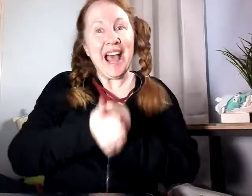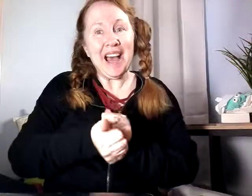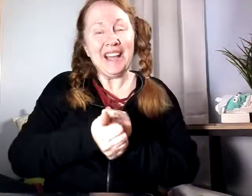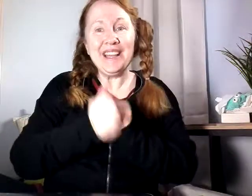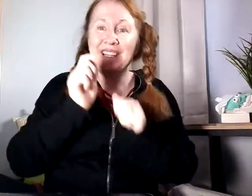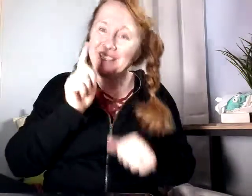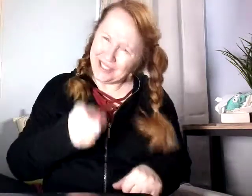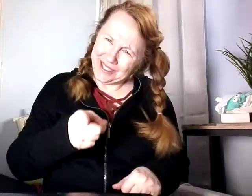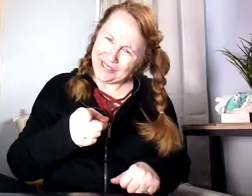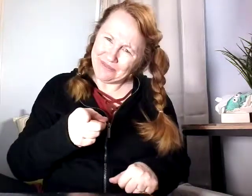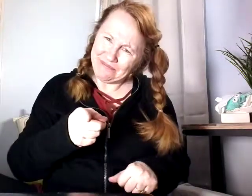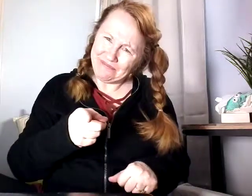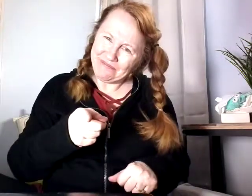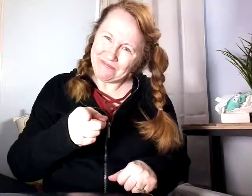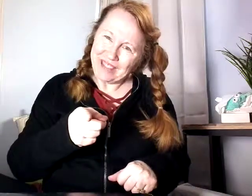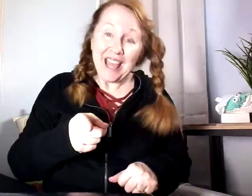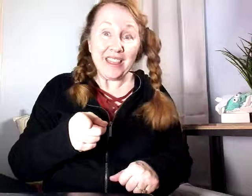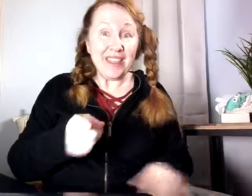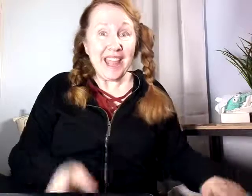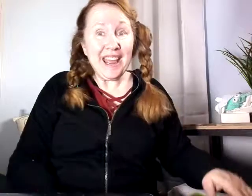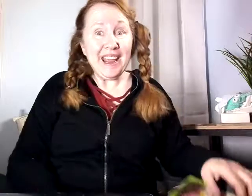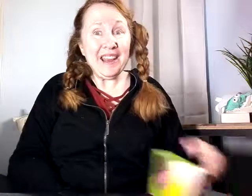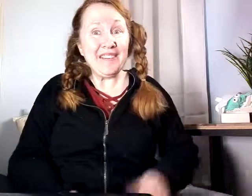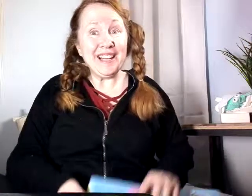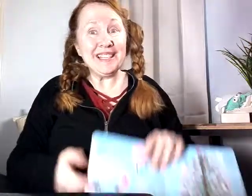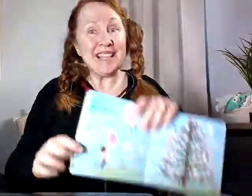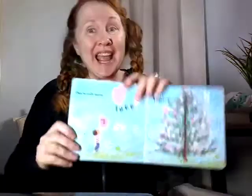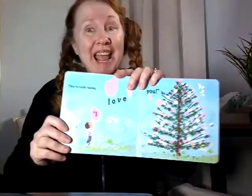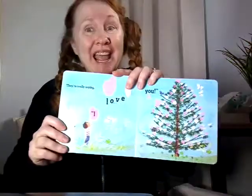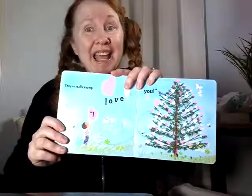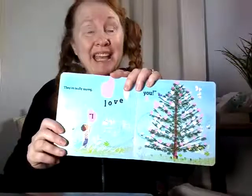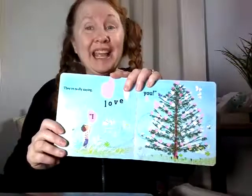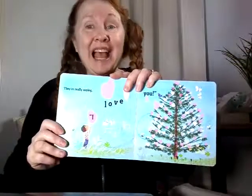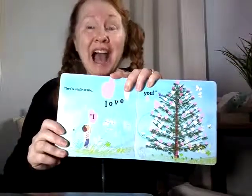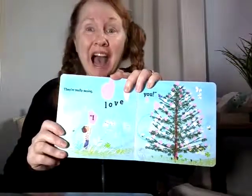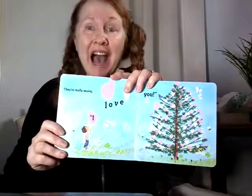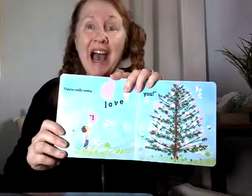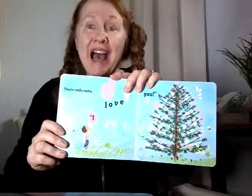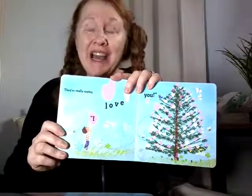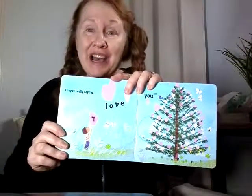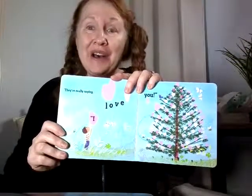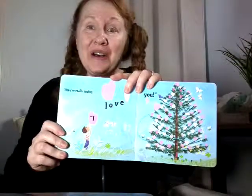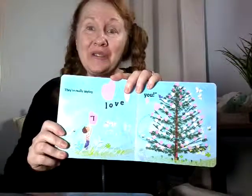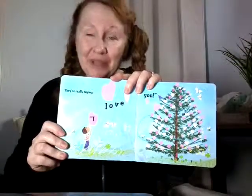do you do? They're really saying, I love